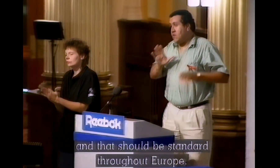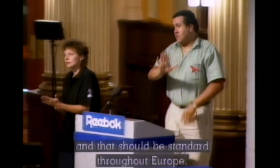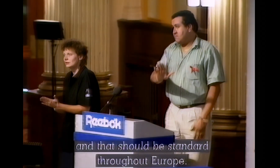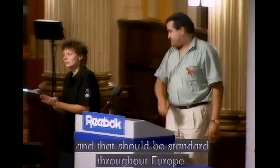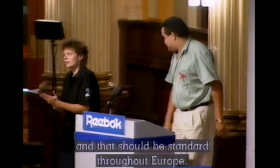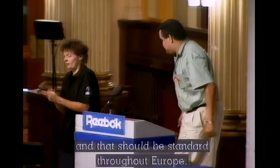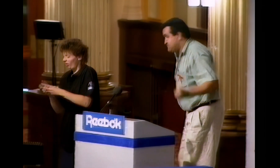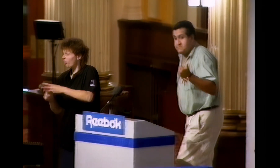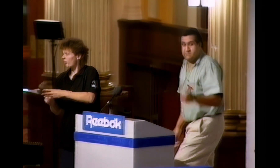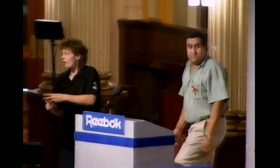like.